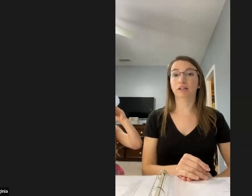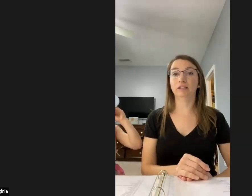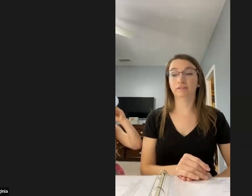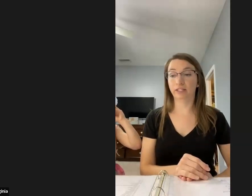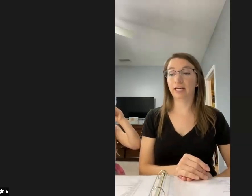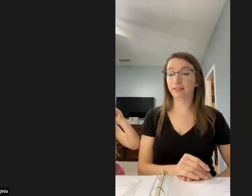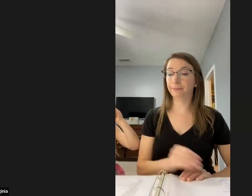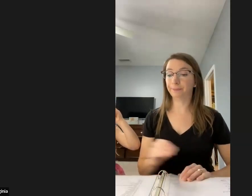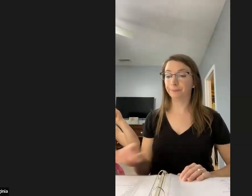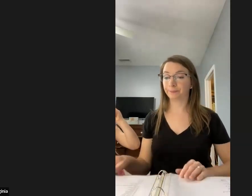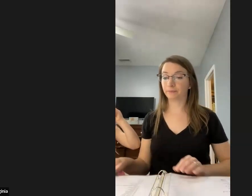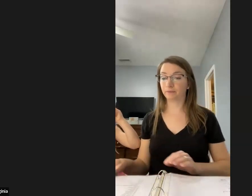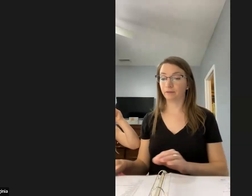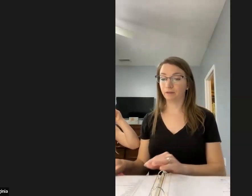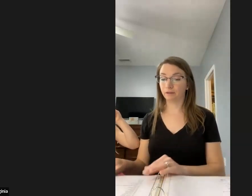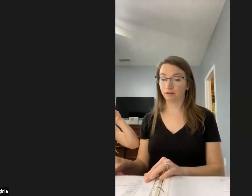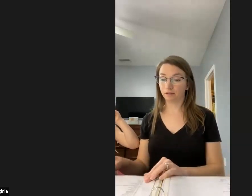You like to fly?